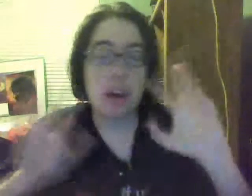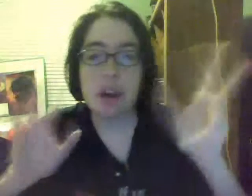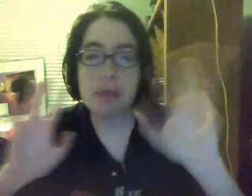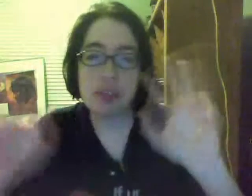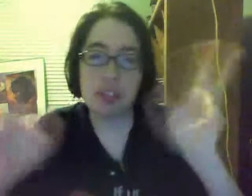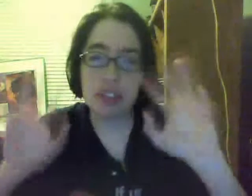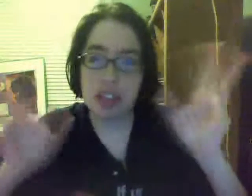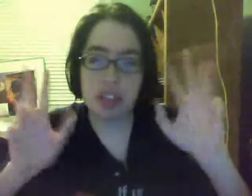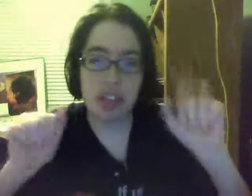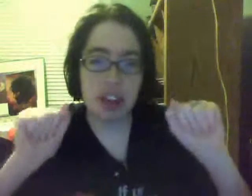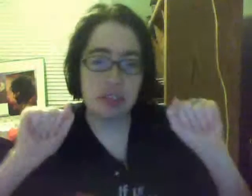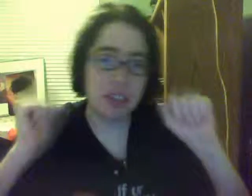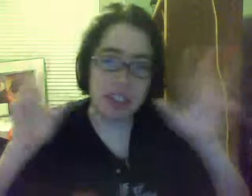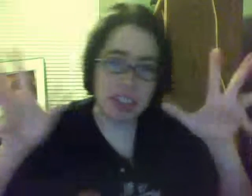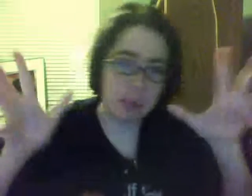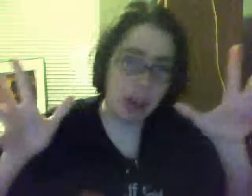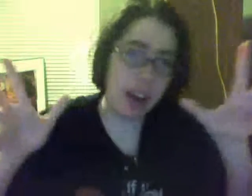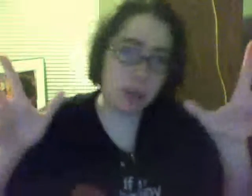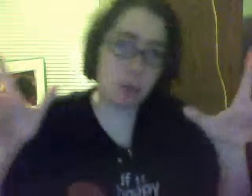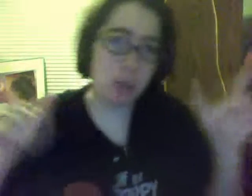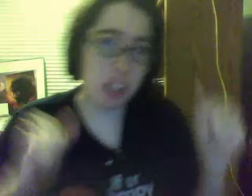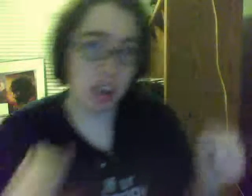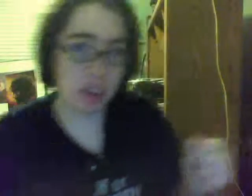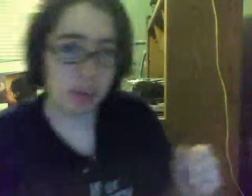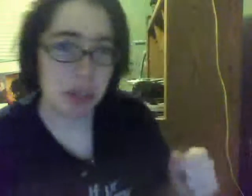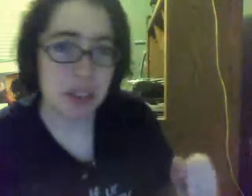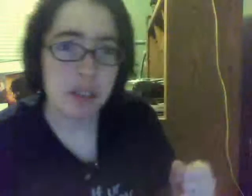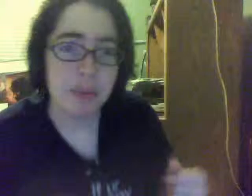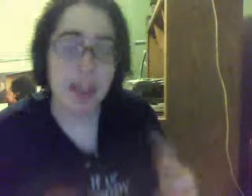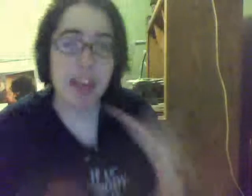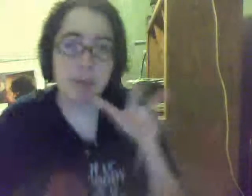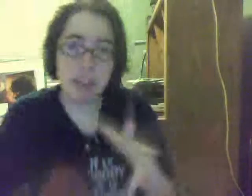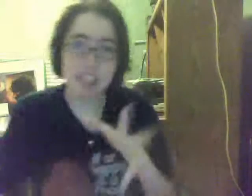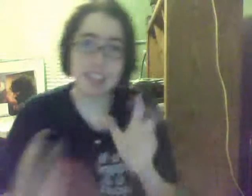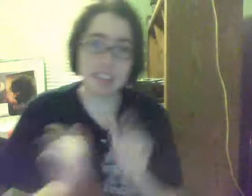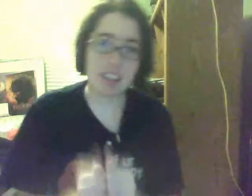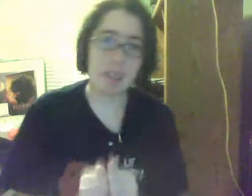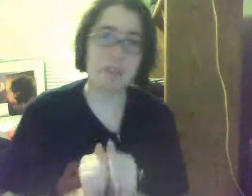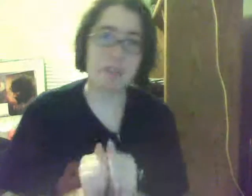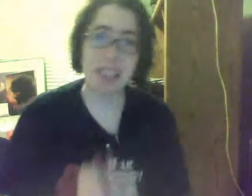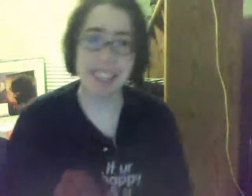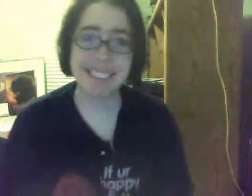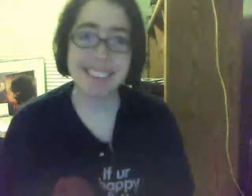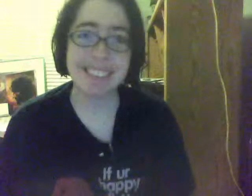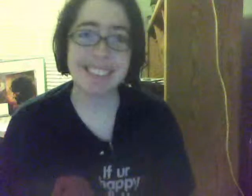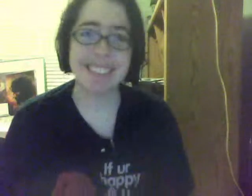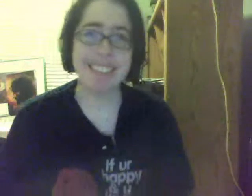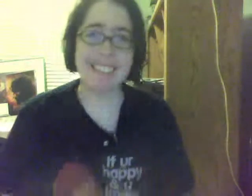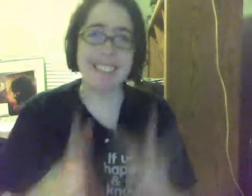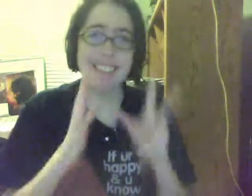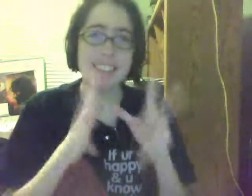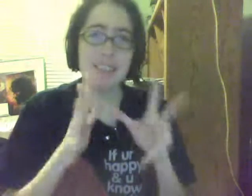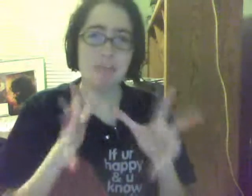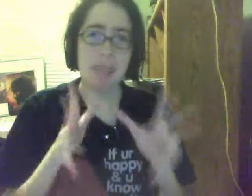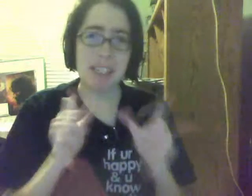Tom and Christine have escaped the hospital and are on the bus, and the bus has to stop because there's